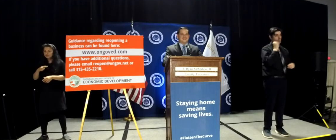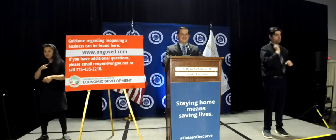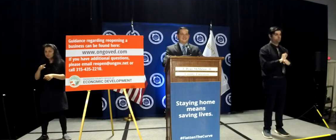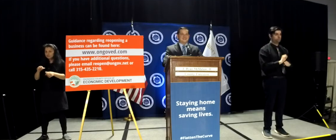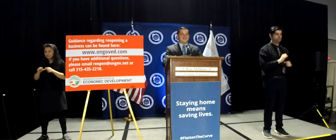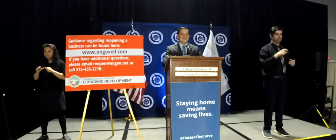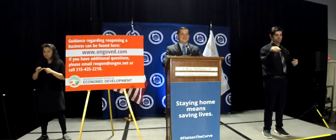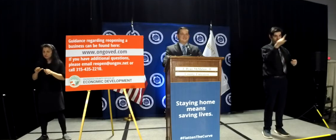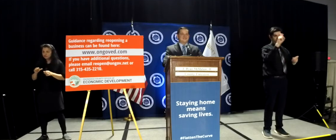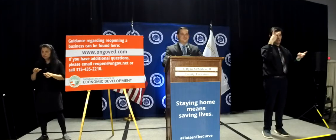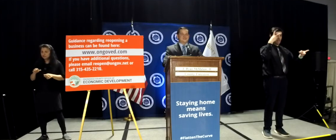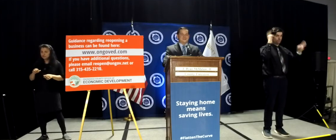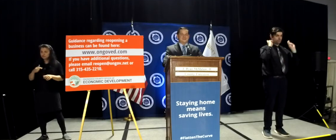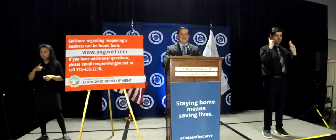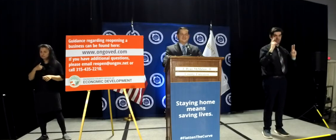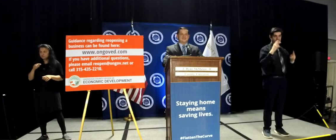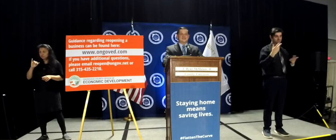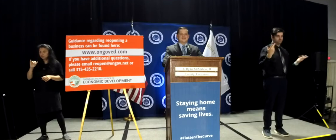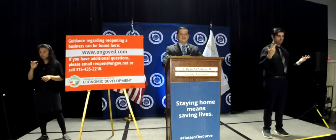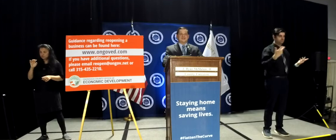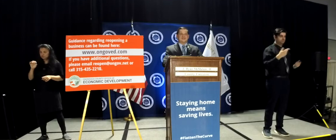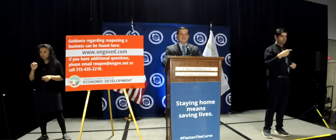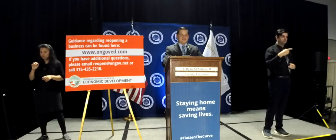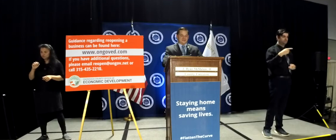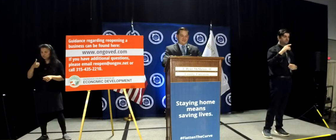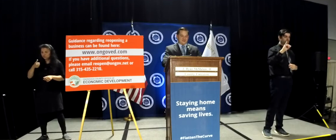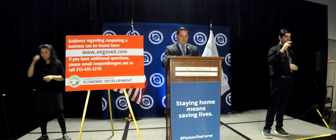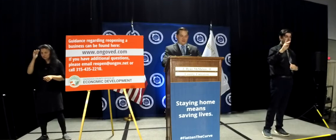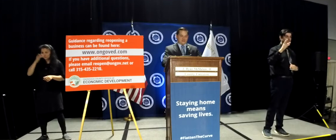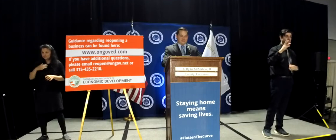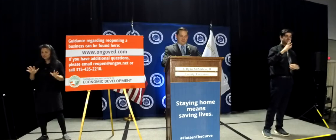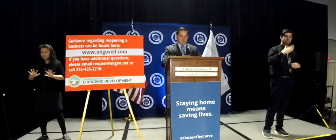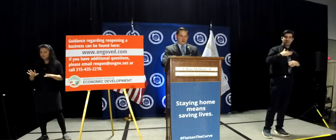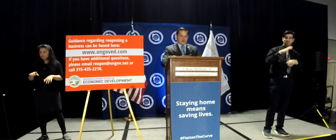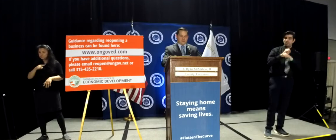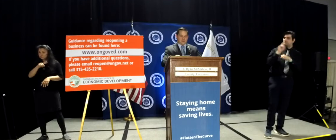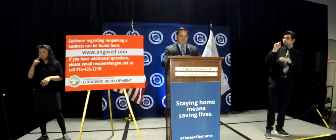6th. I'm scheduled. It's June. Oh, geez. Well, thanks, everybody.